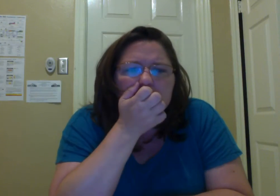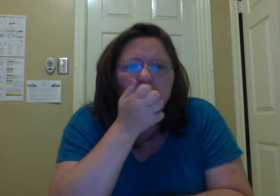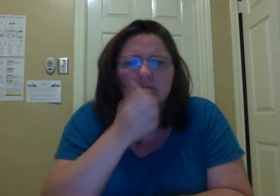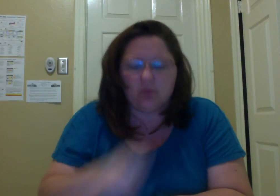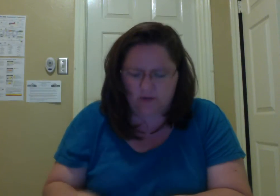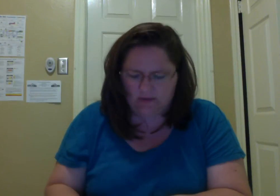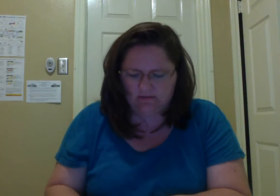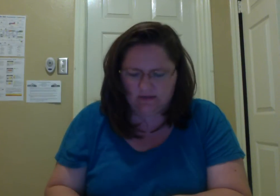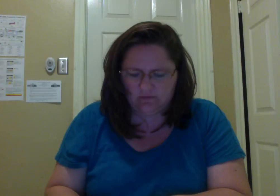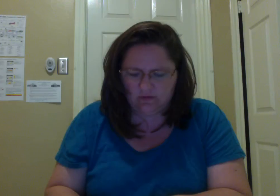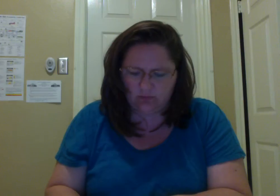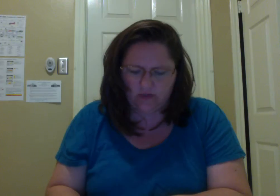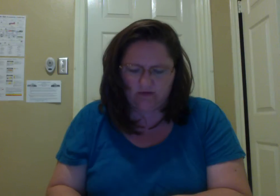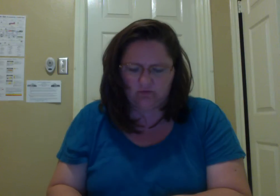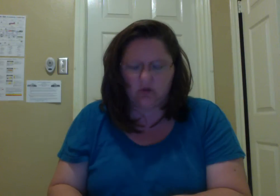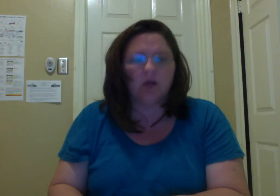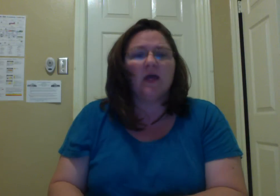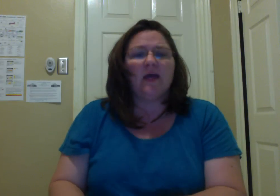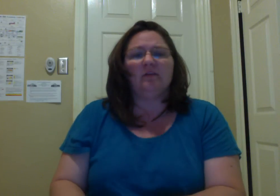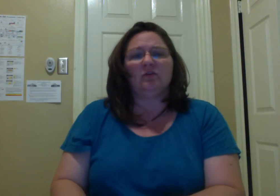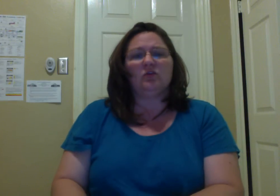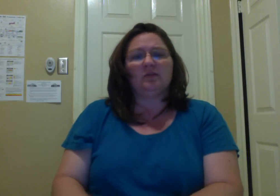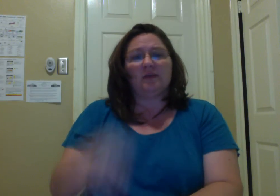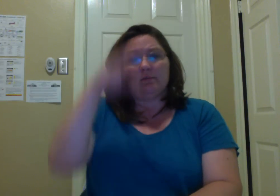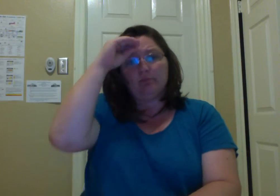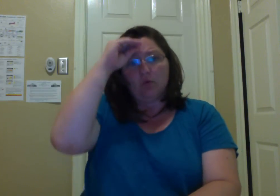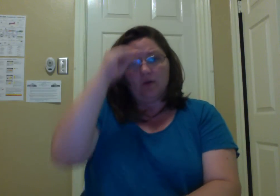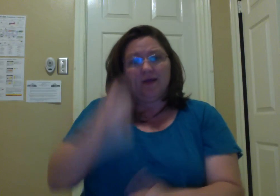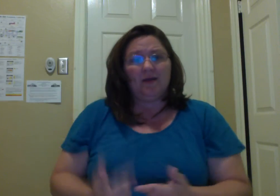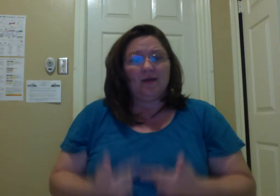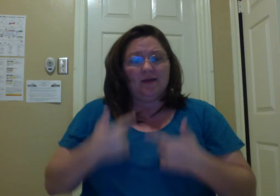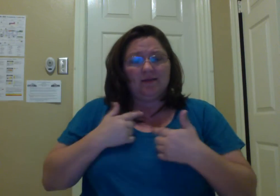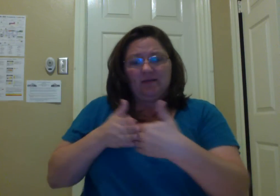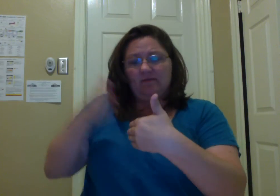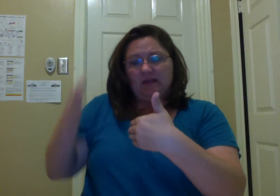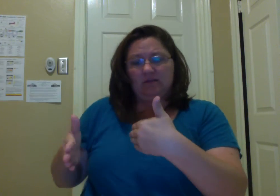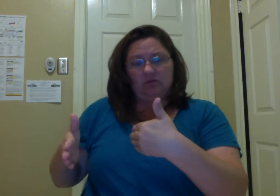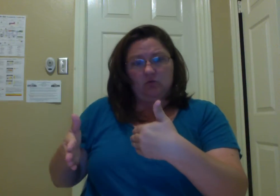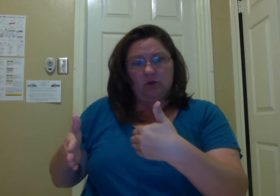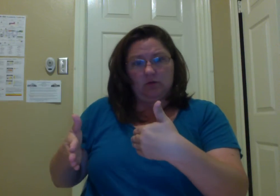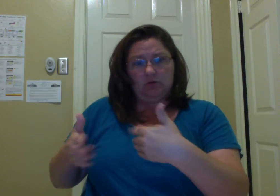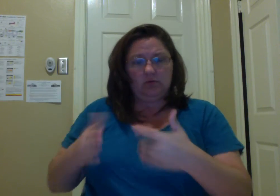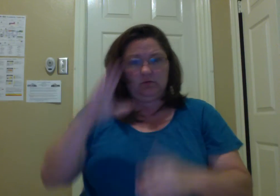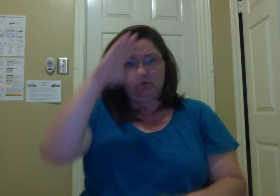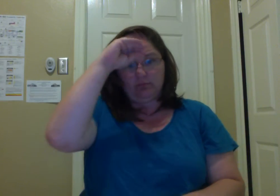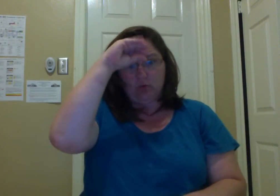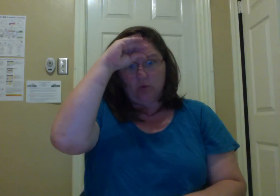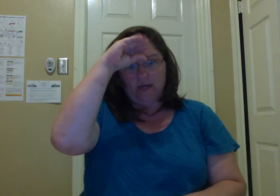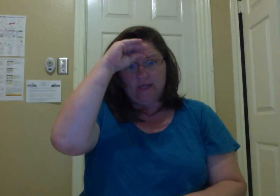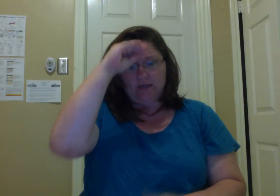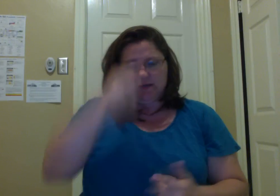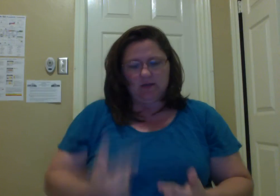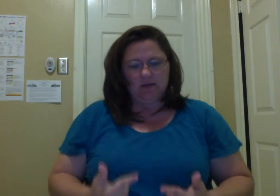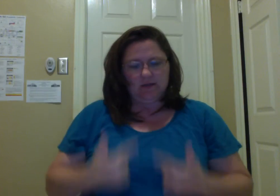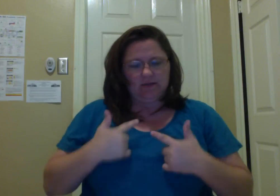the boy next door. And so you would say boy live next door. So boy